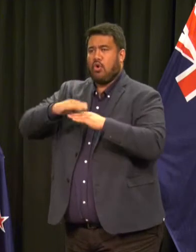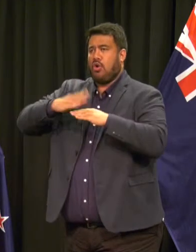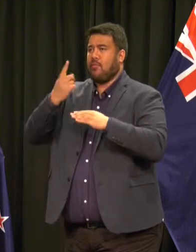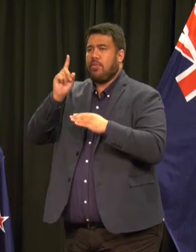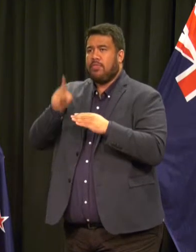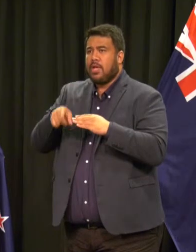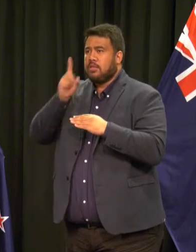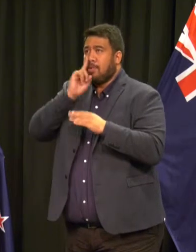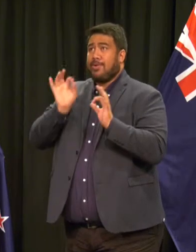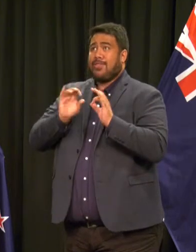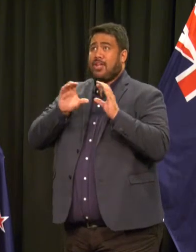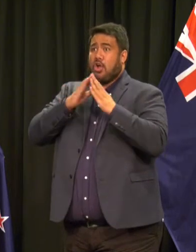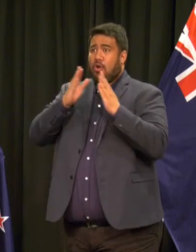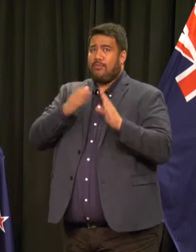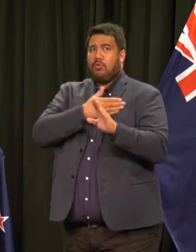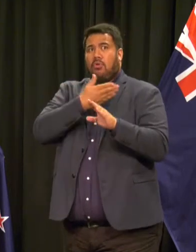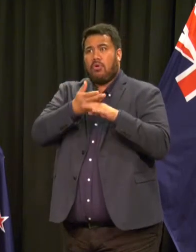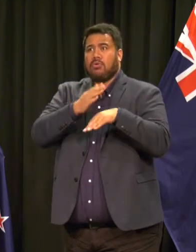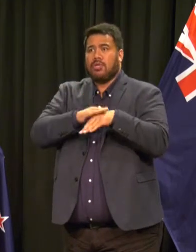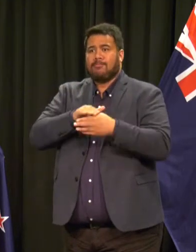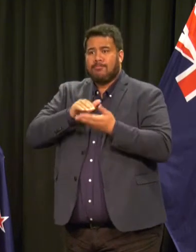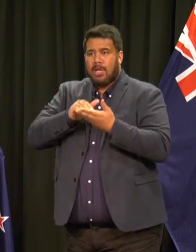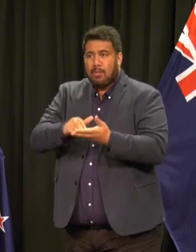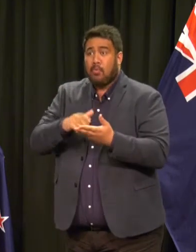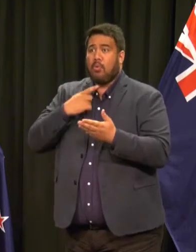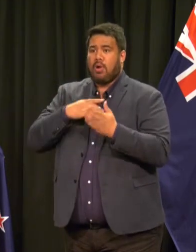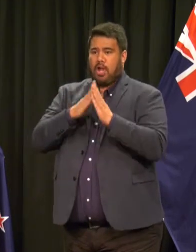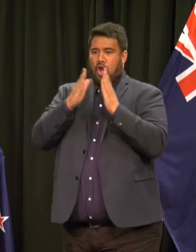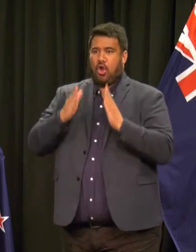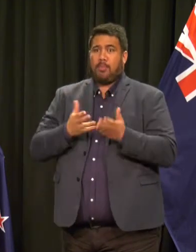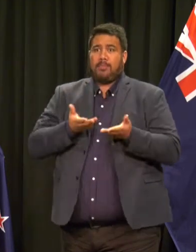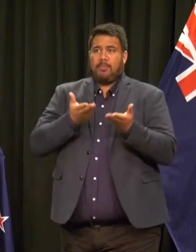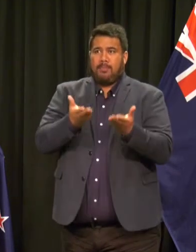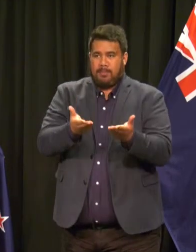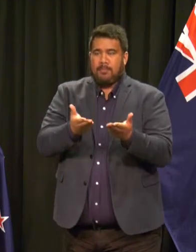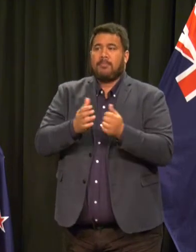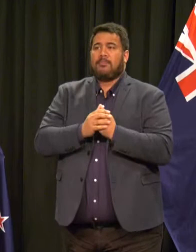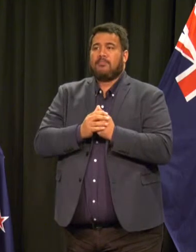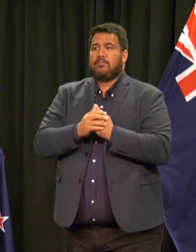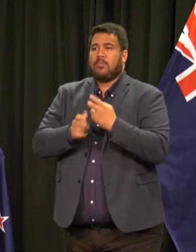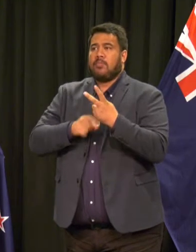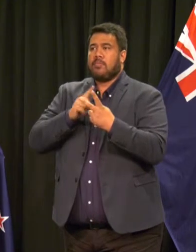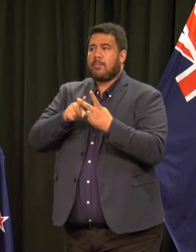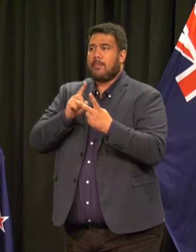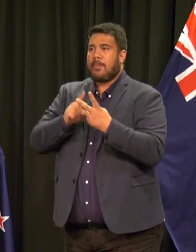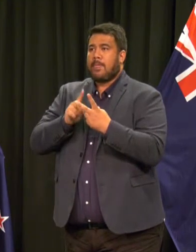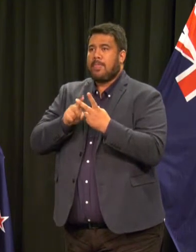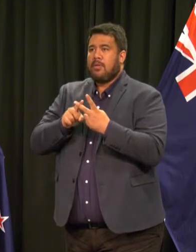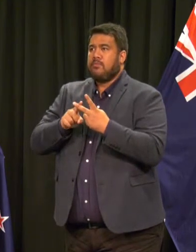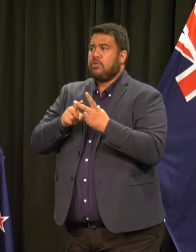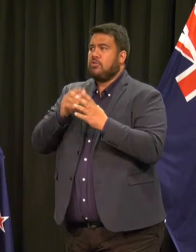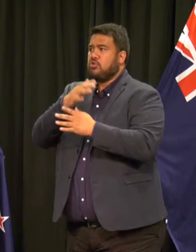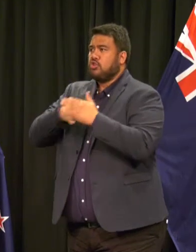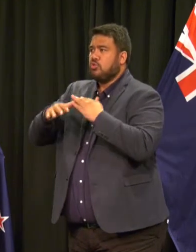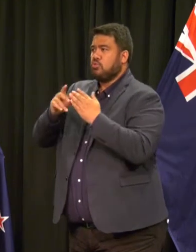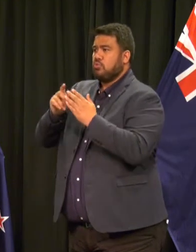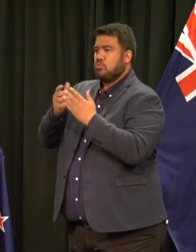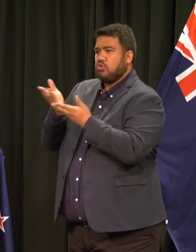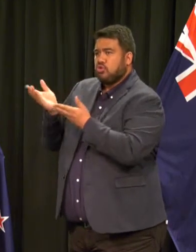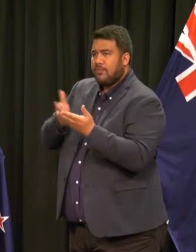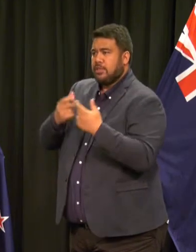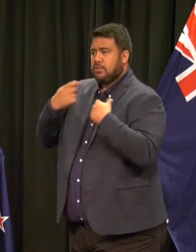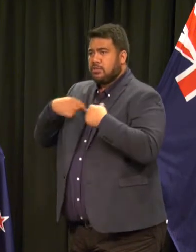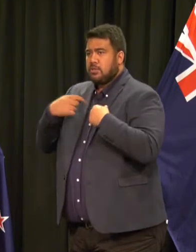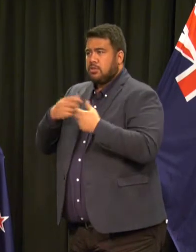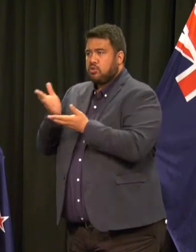1,000 long-term homeless people by not only helping them into homes, but also connecting them with health and social services